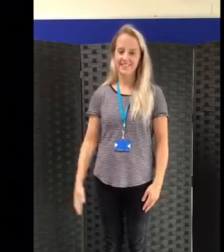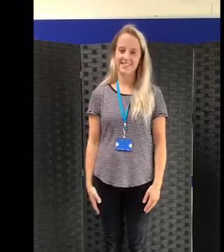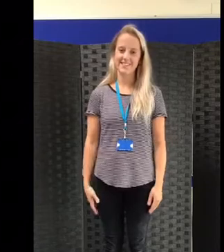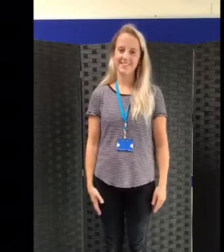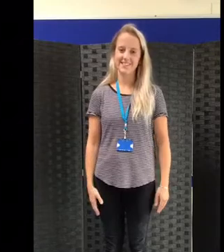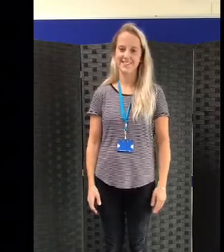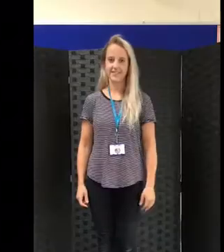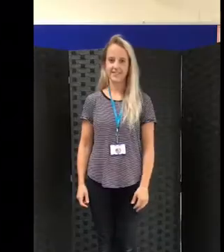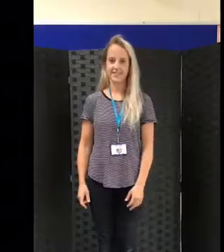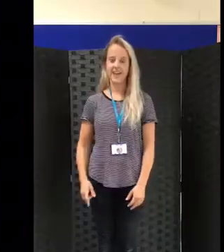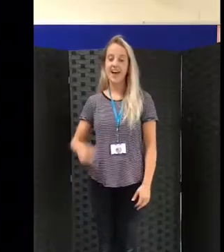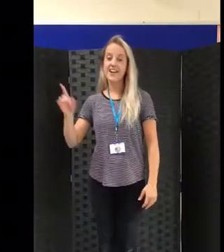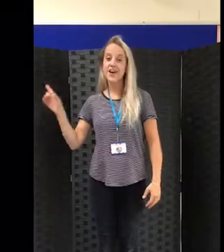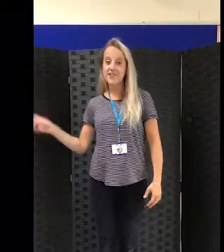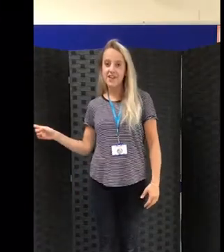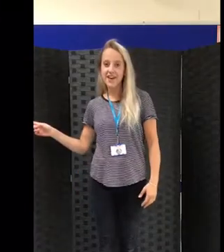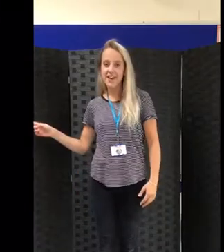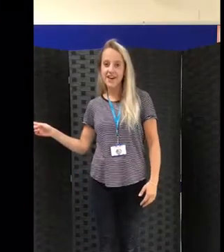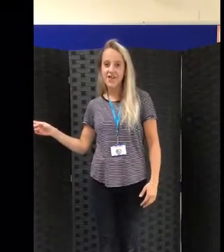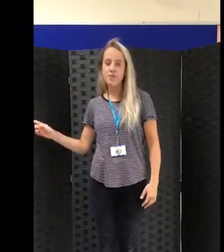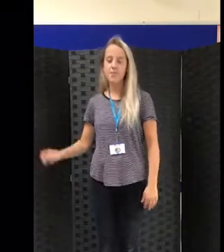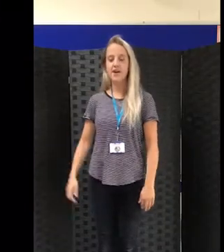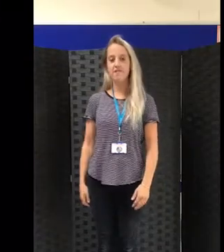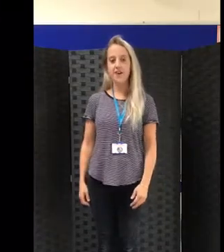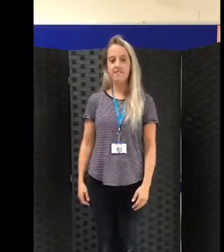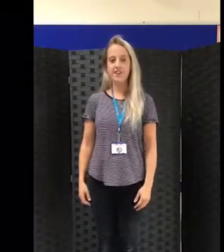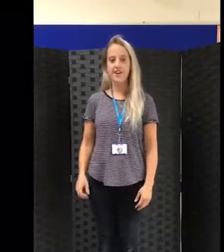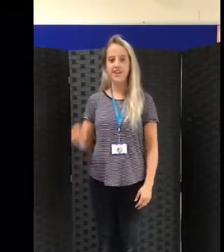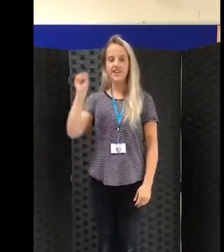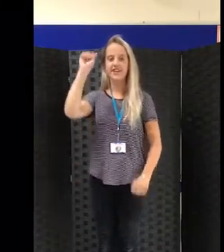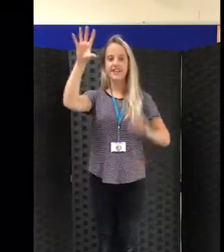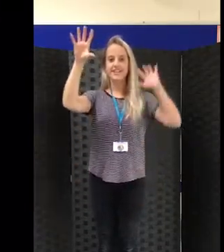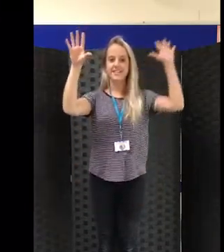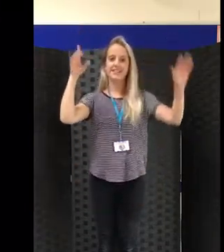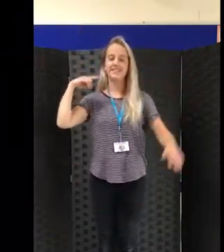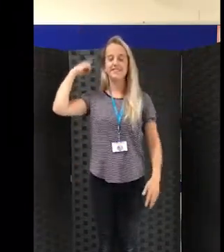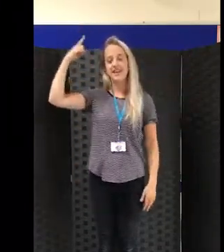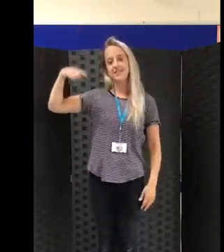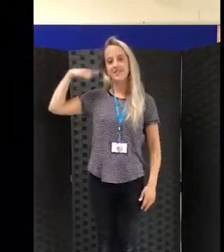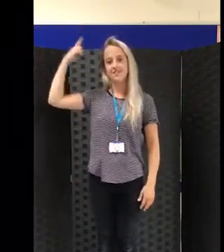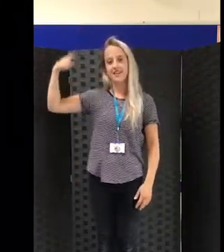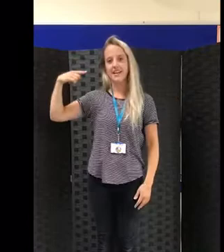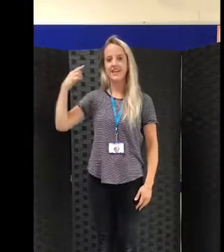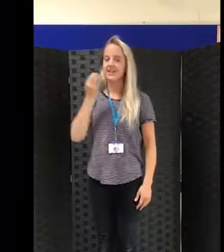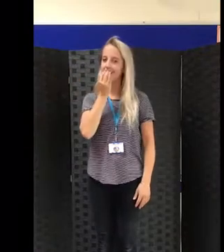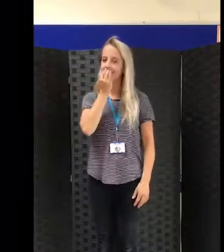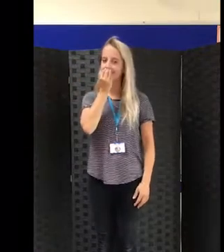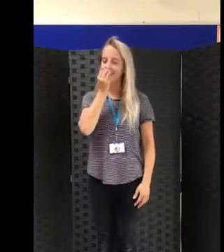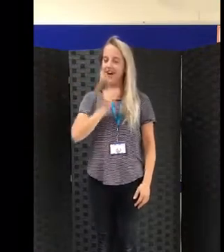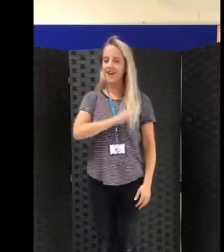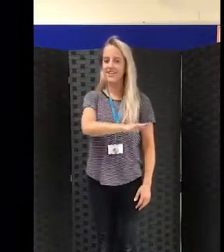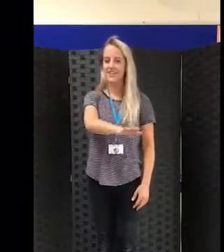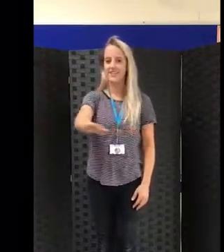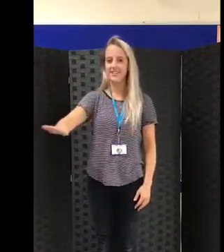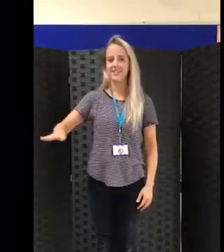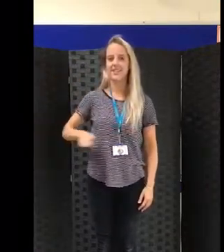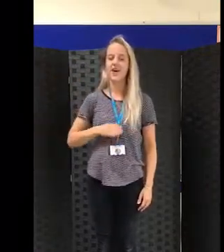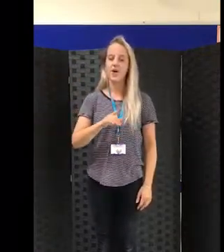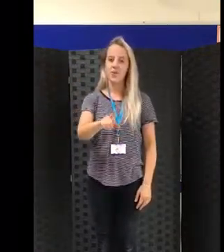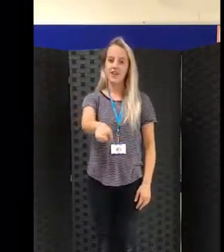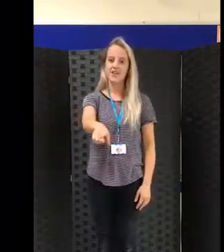morning. And over here will be our very own sensory